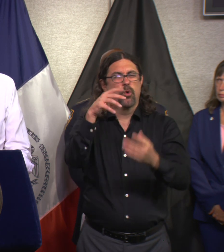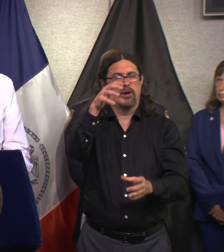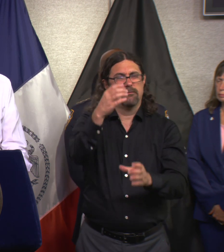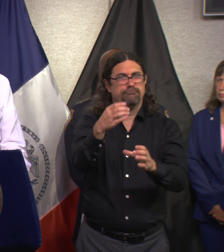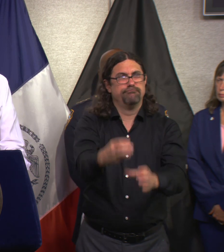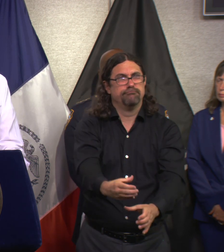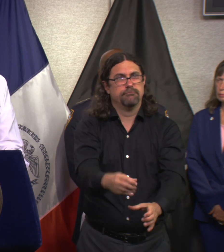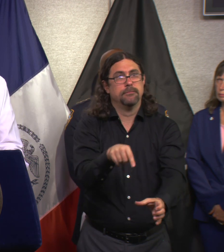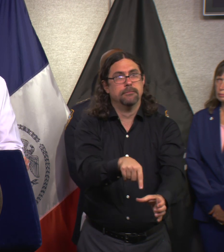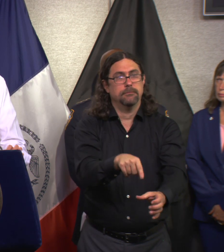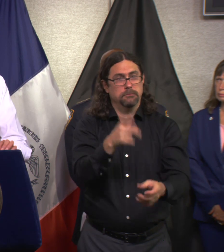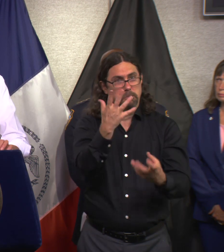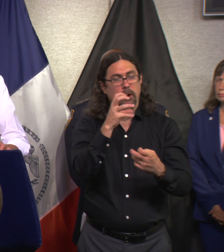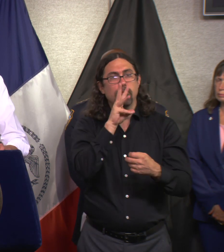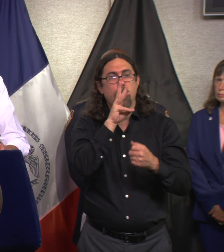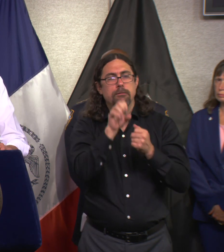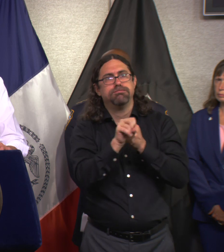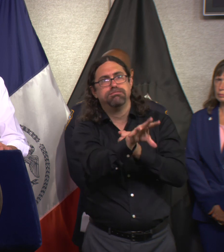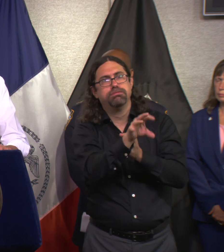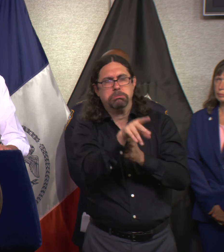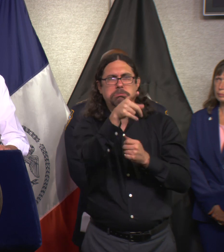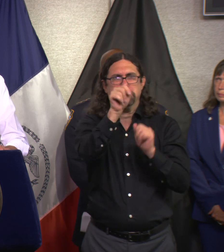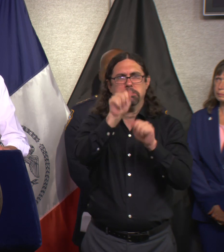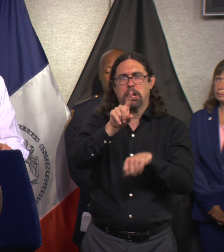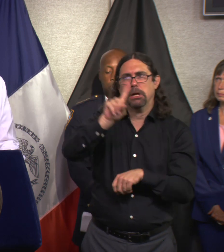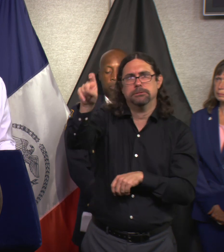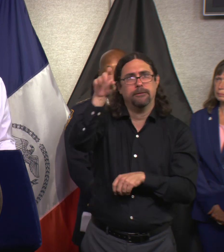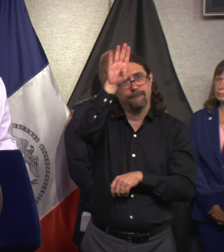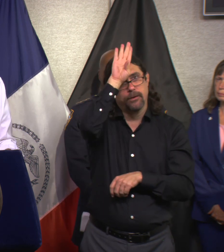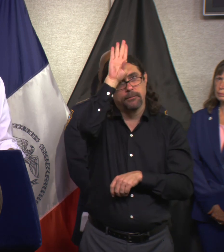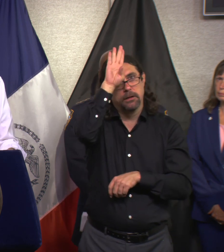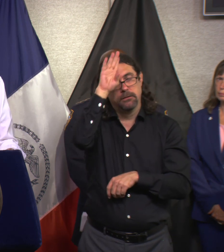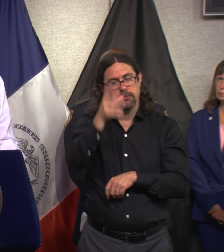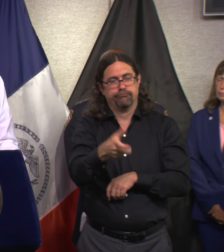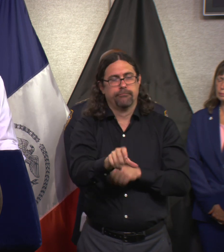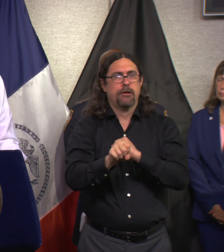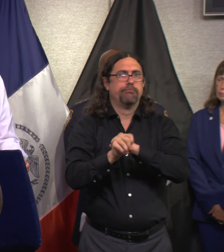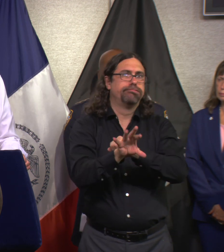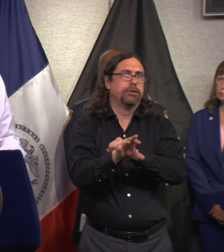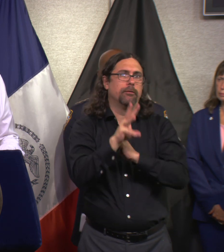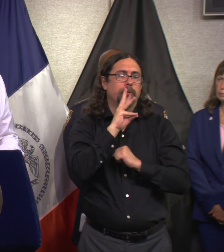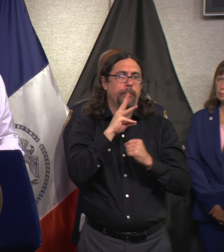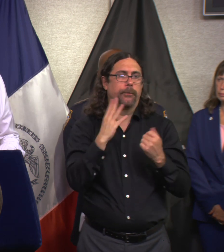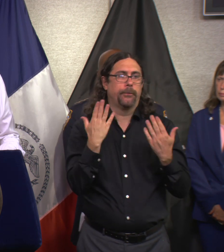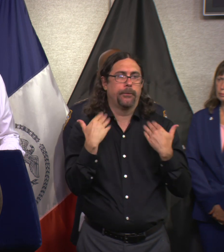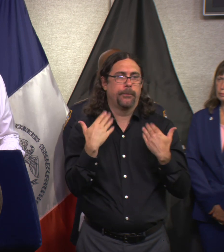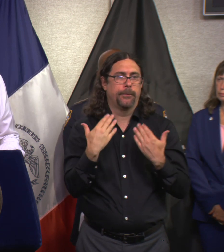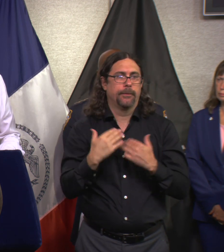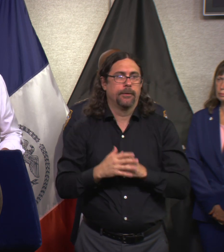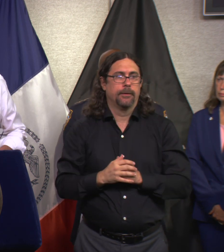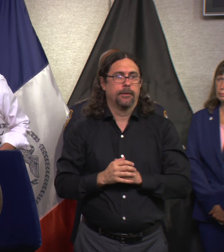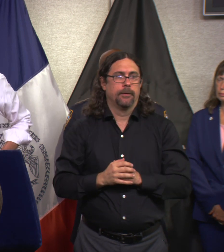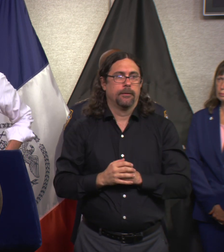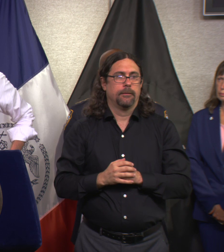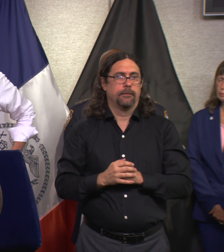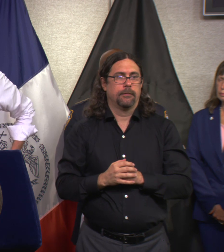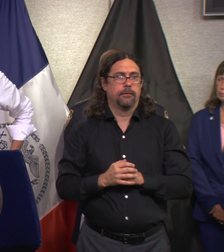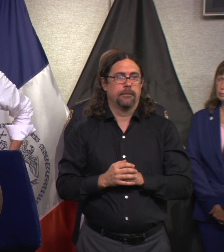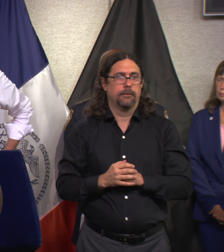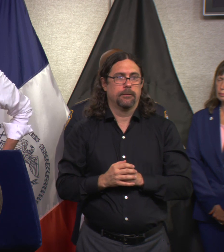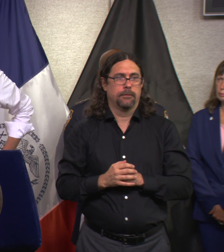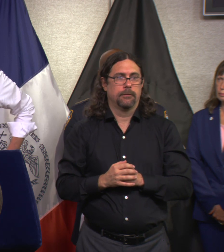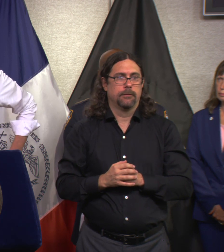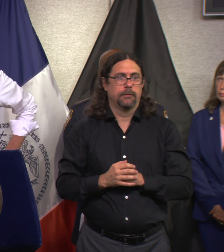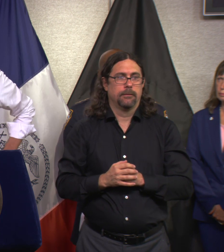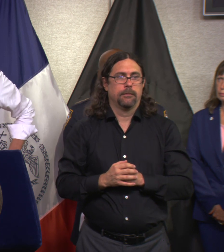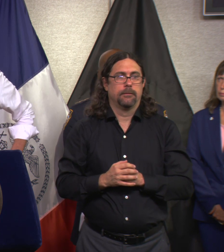hydrant. So there is a way to do it. All you got to do is go to your local firehouse. They will give you the right kind of cap. As I said, check on